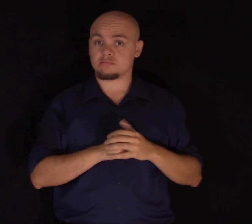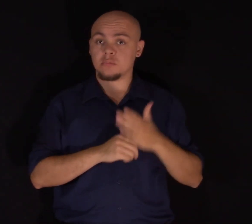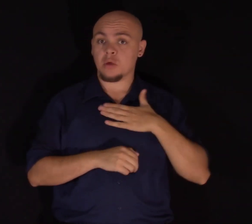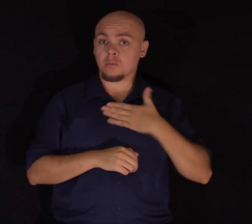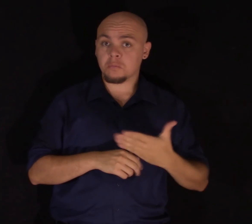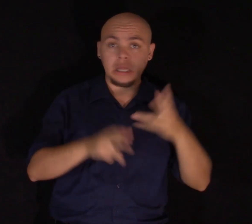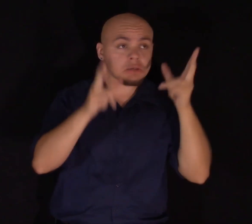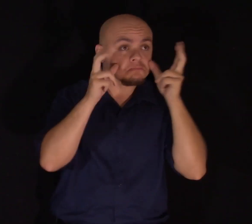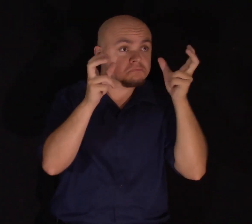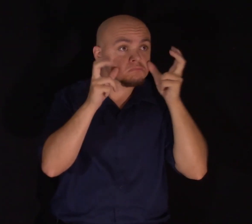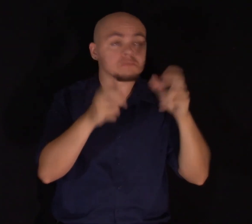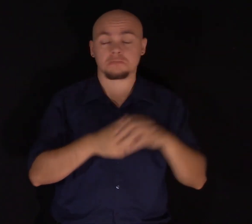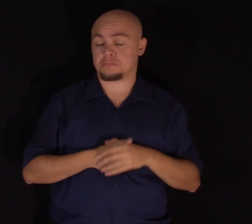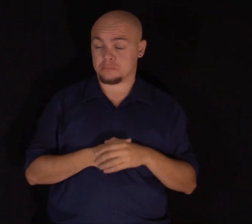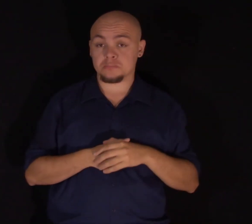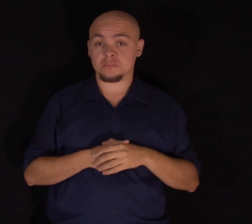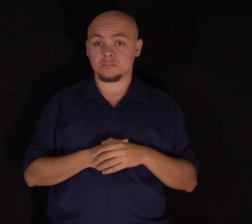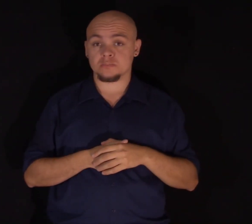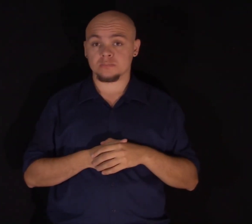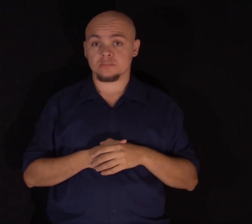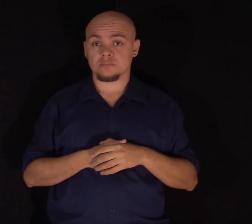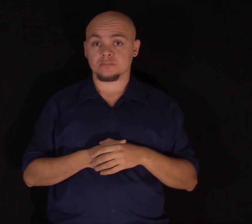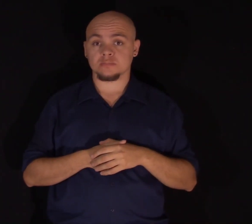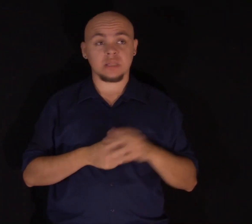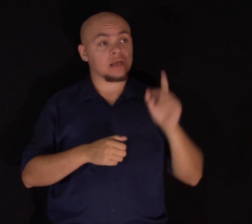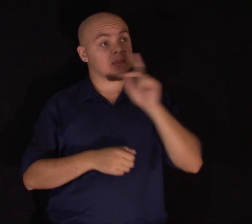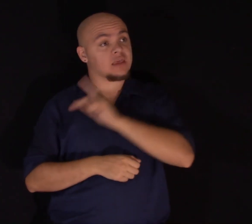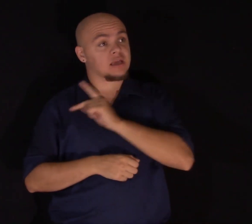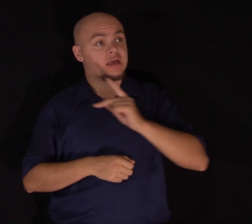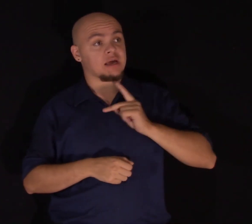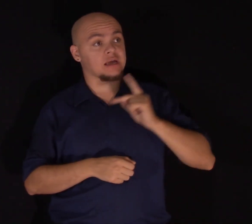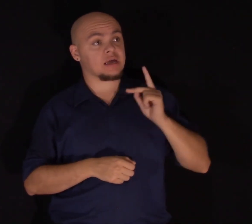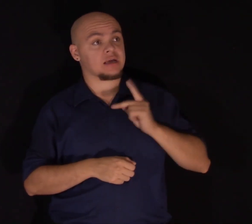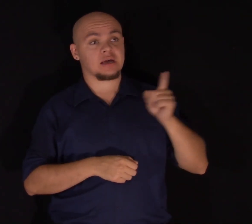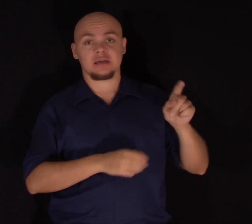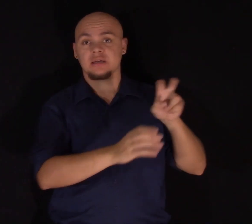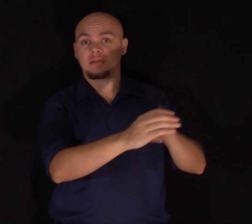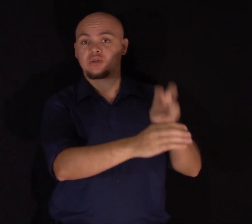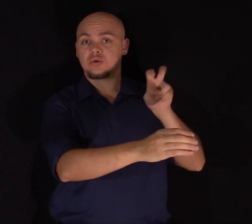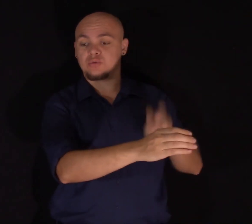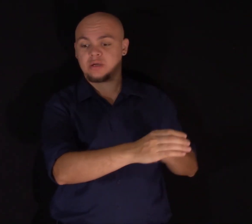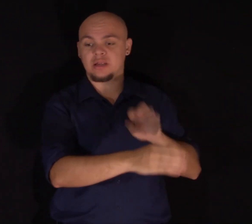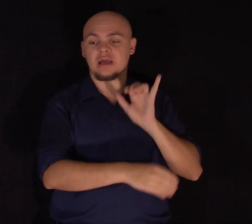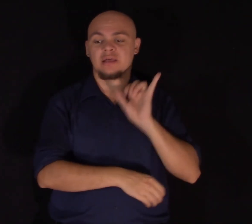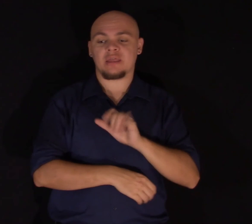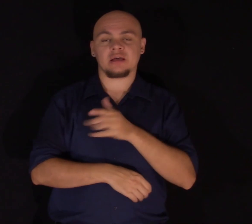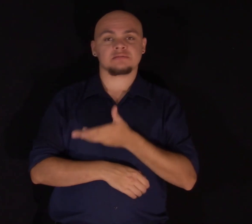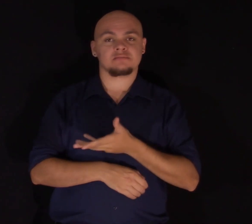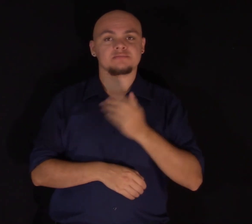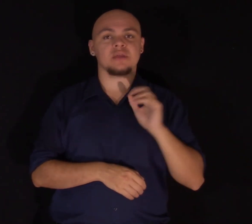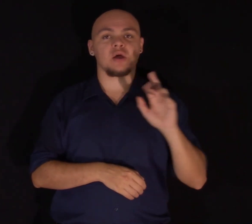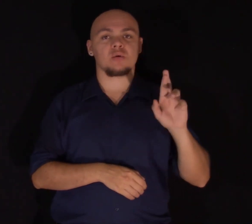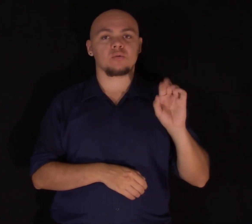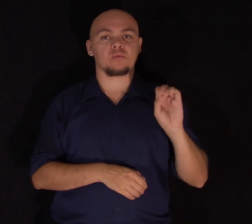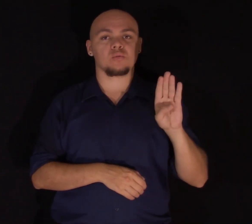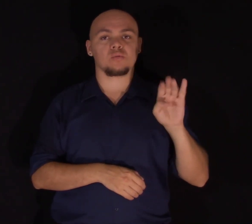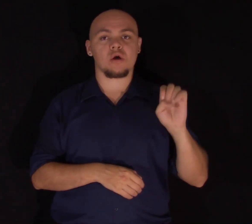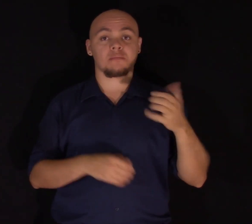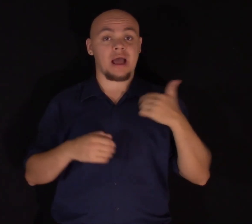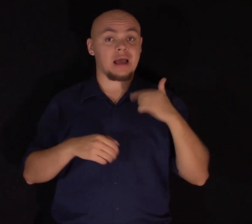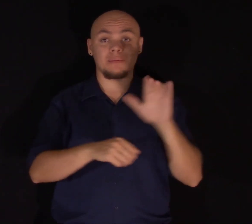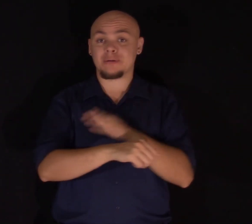his willingness to listen to me, he ended up leaving the Klan, and there's his robe right there. I am a musician,